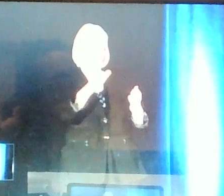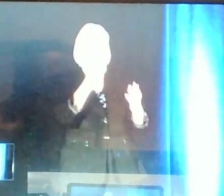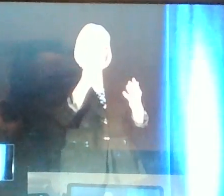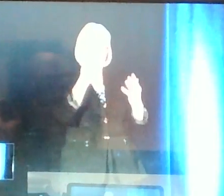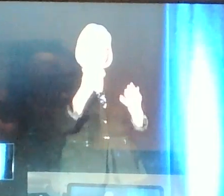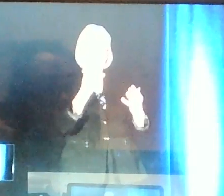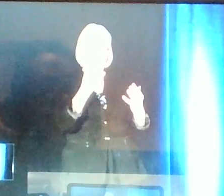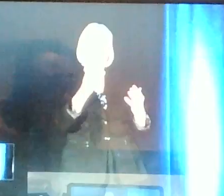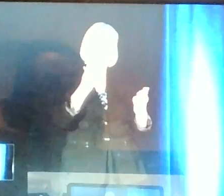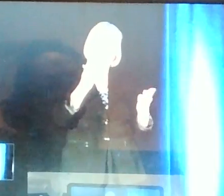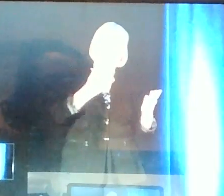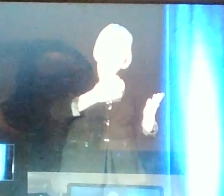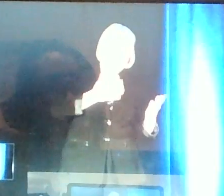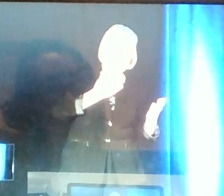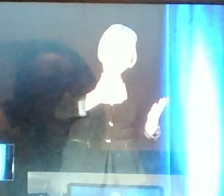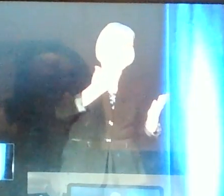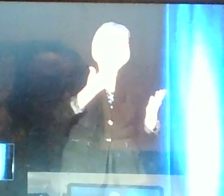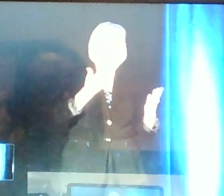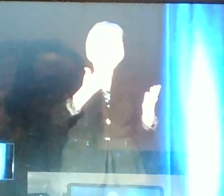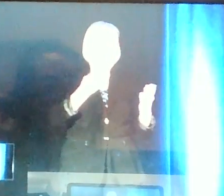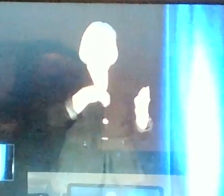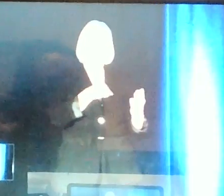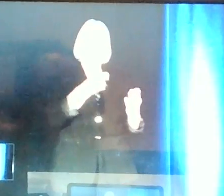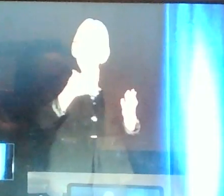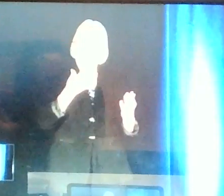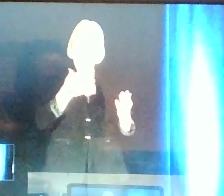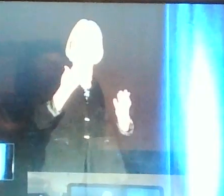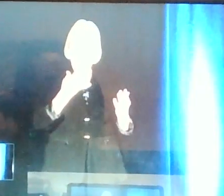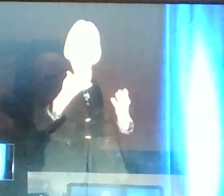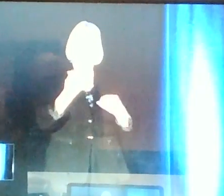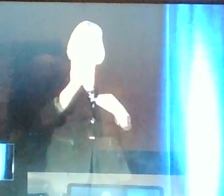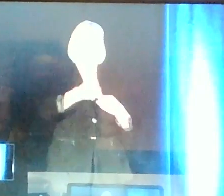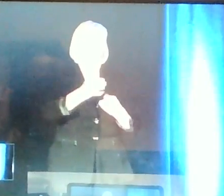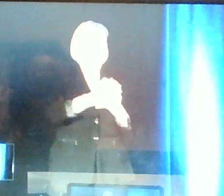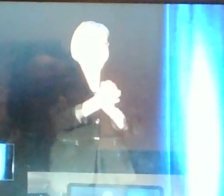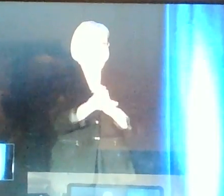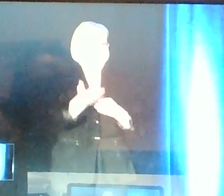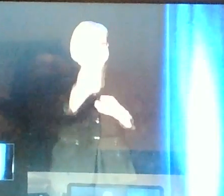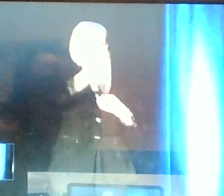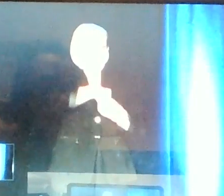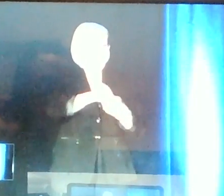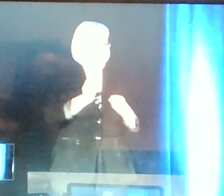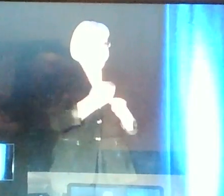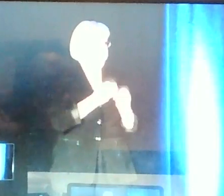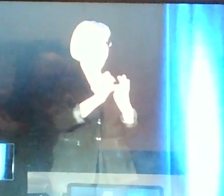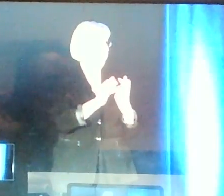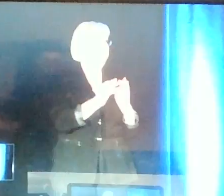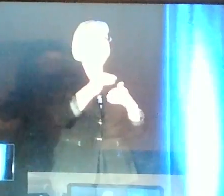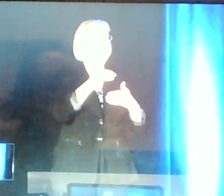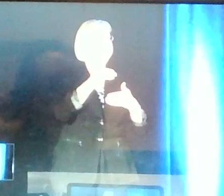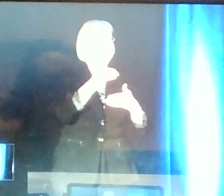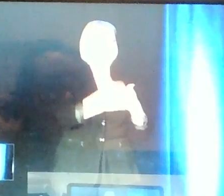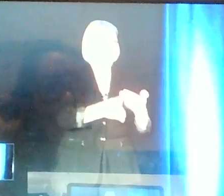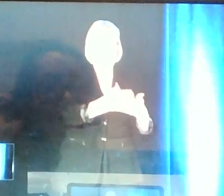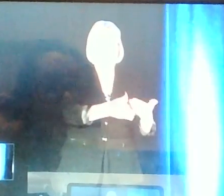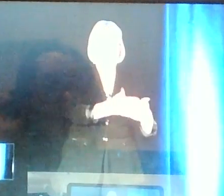they notice things more. They notice maybe if someone's sad or happy. And how we feel